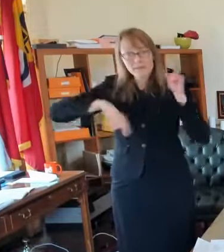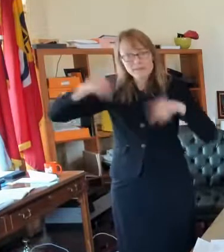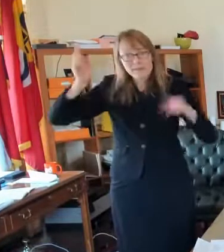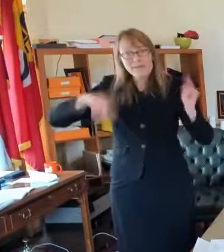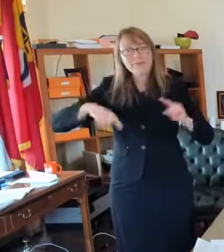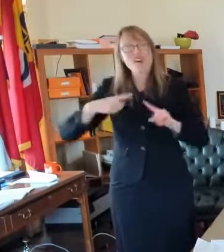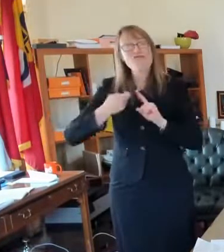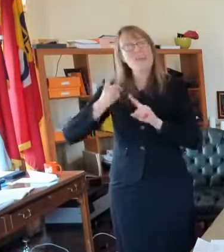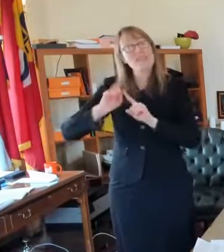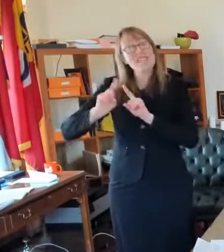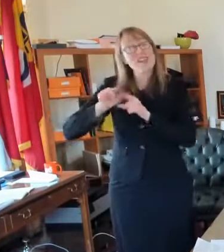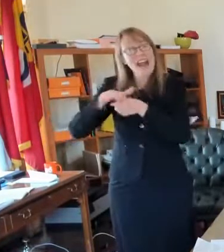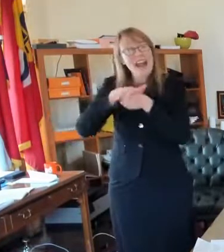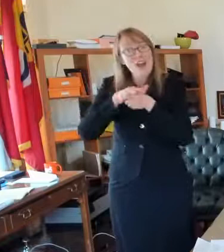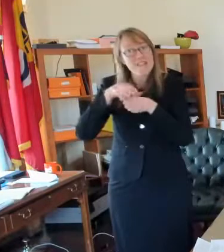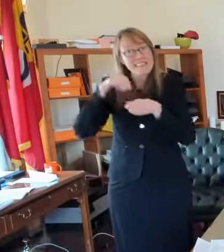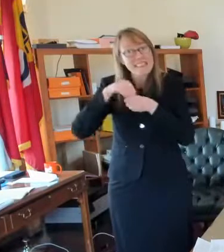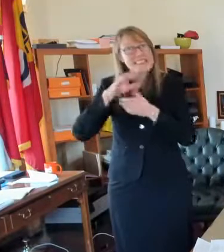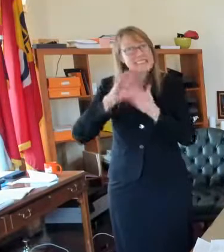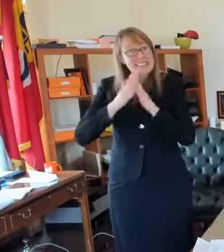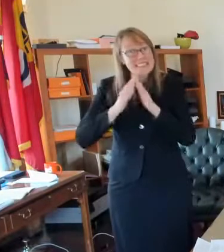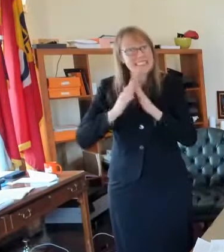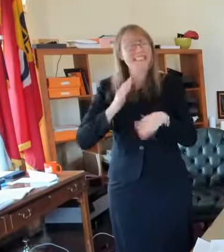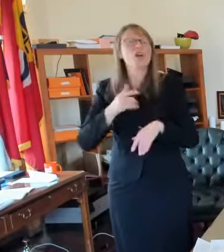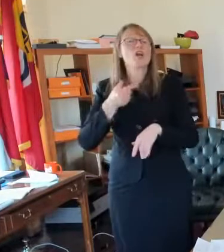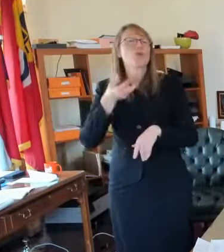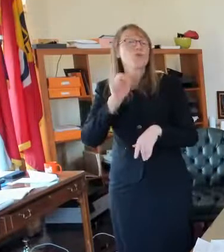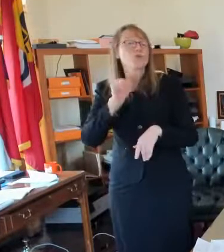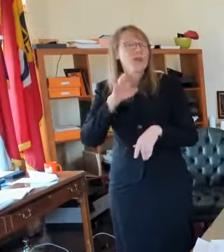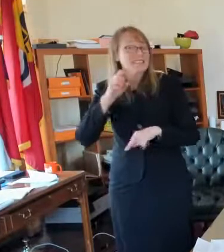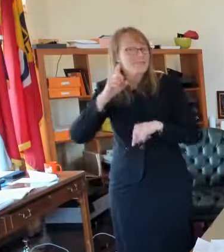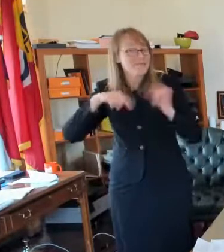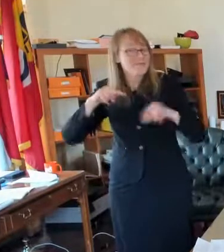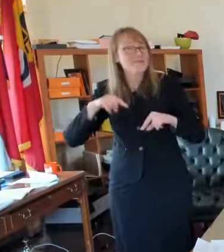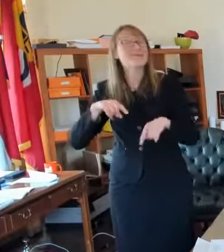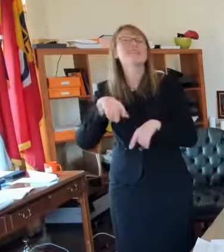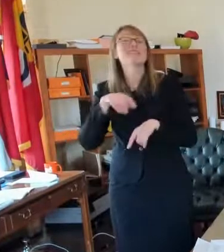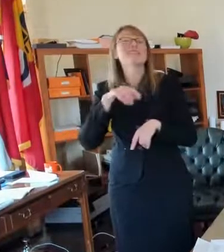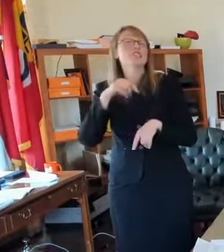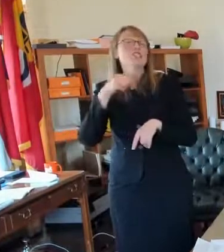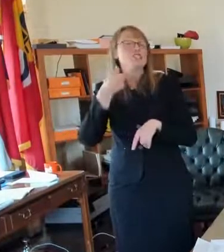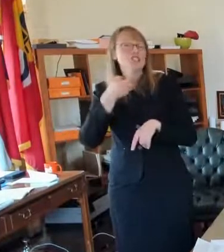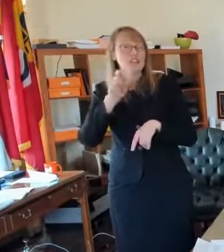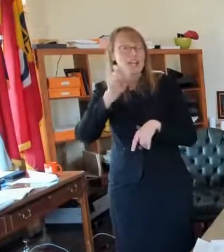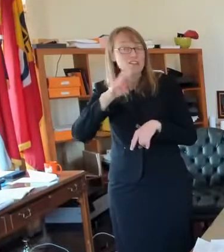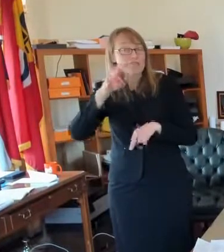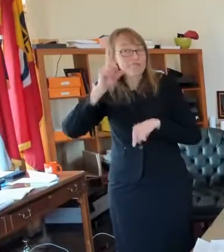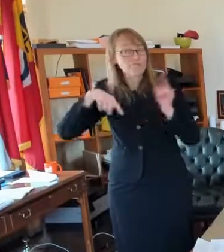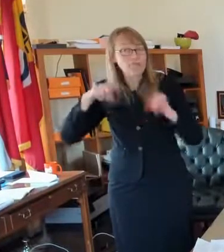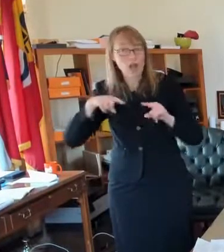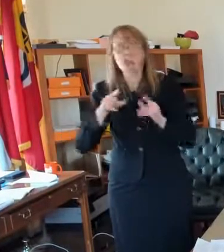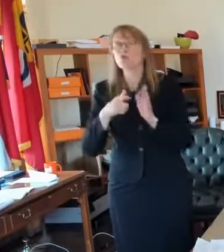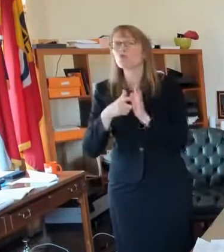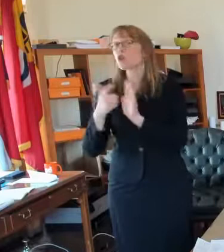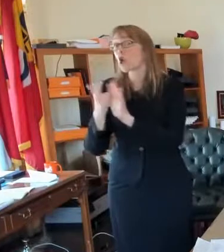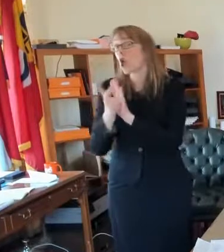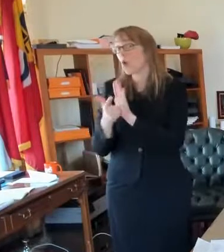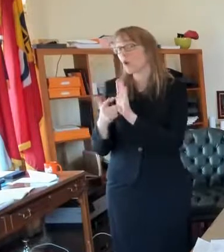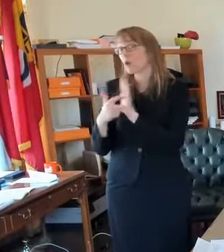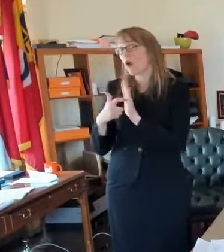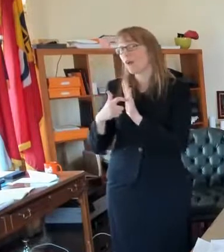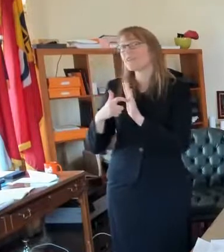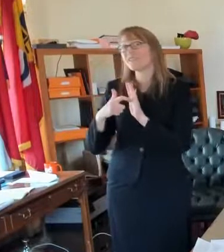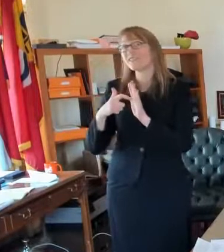and political. It's required by law to have political party diversity. So those things are important,